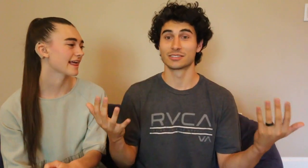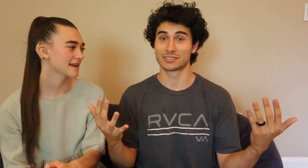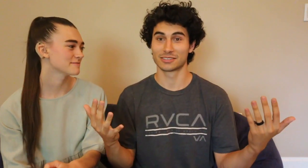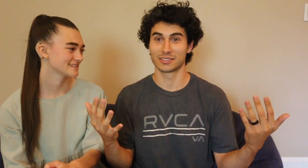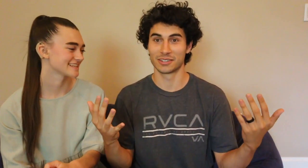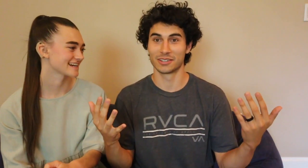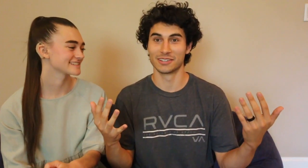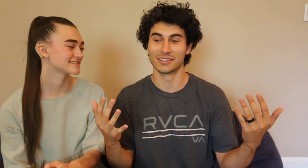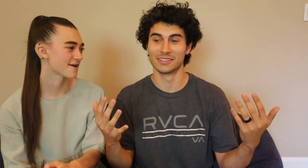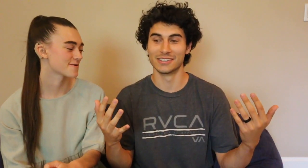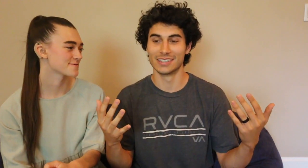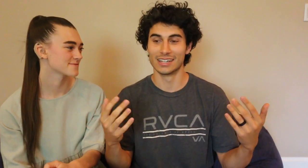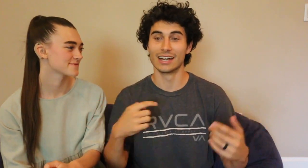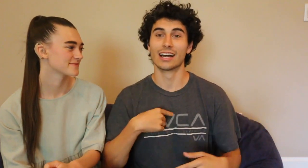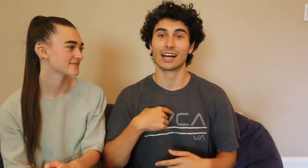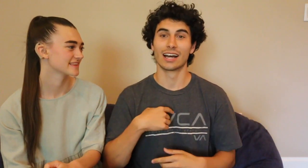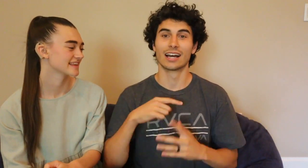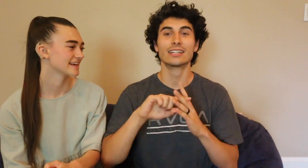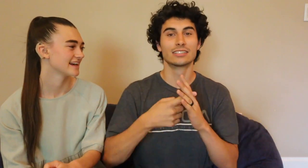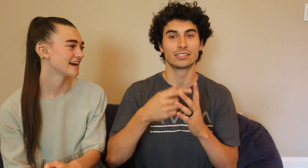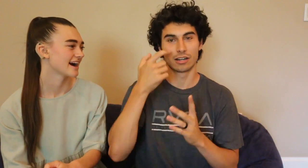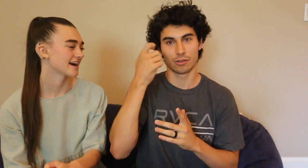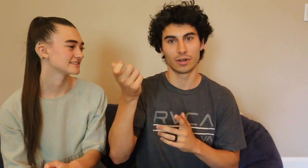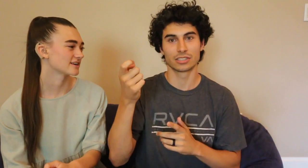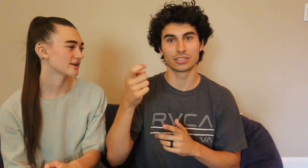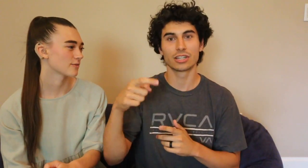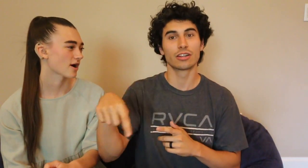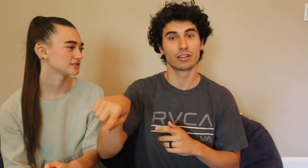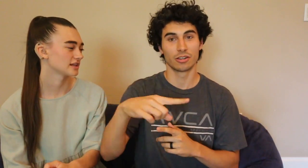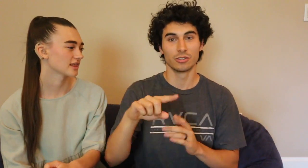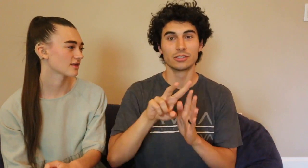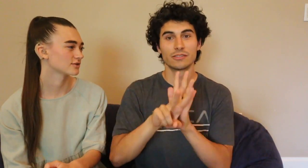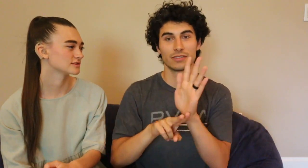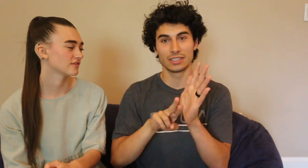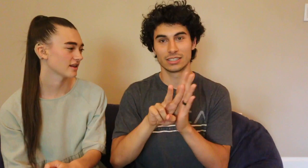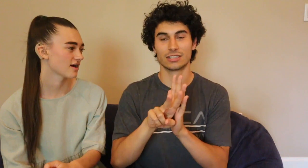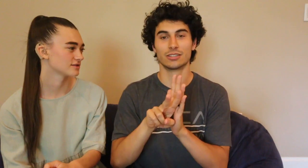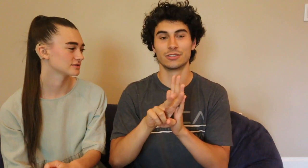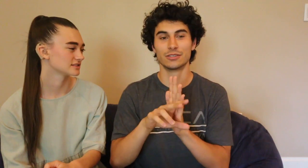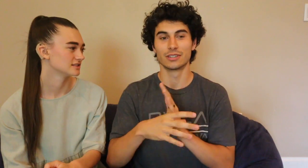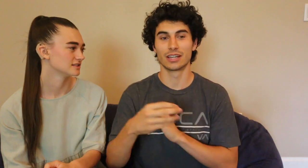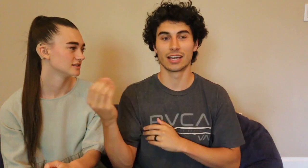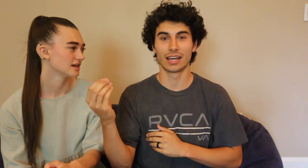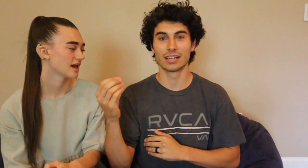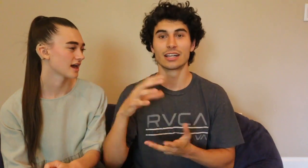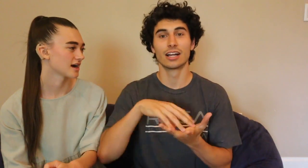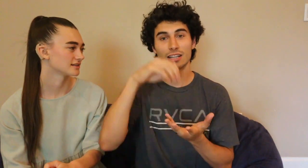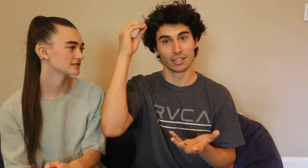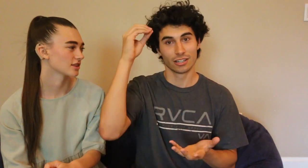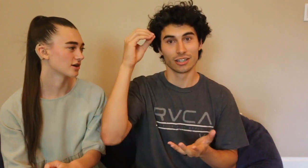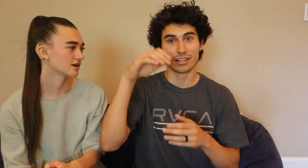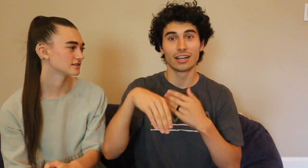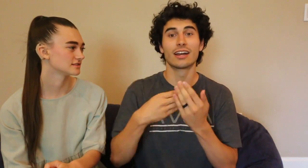like music. So, I started watching those videos and learned